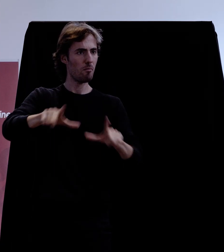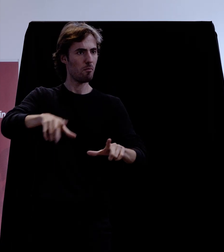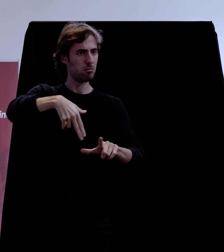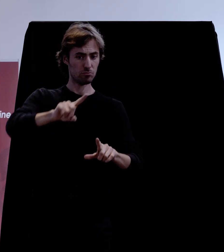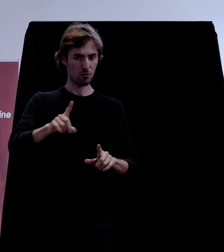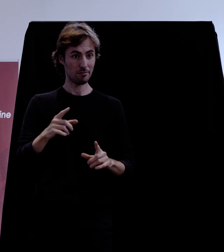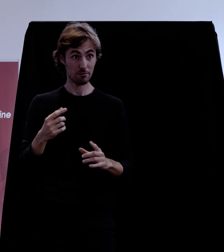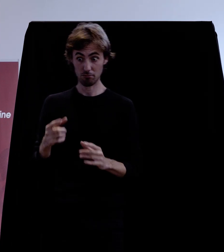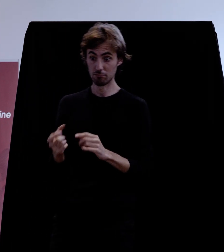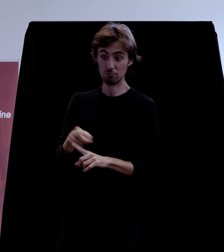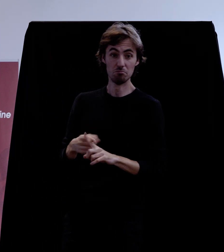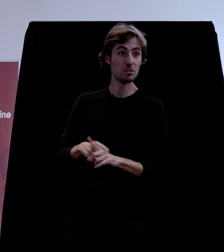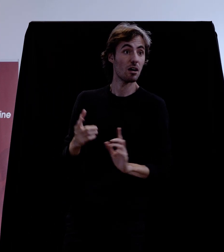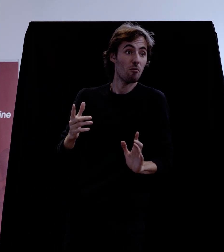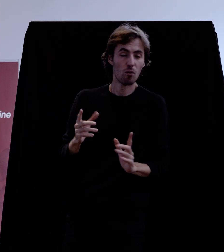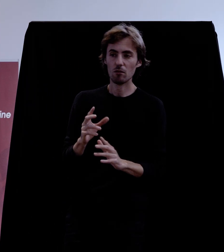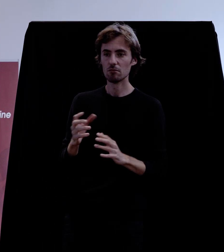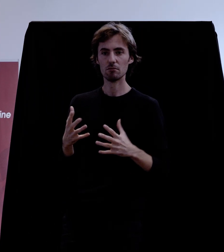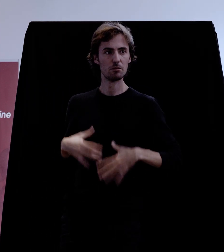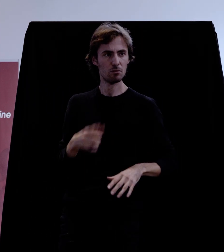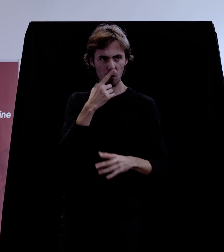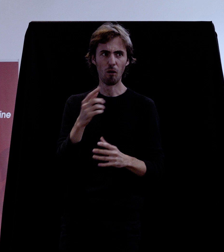Must be autistic, right?